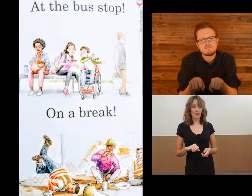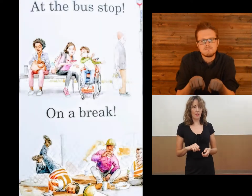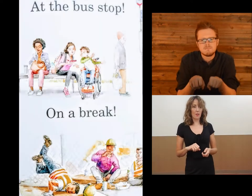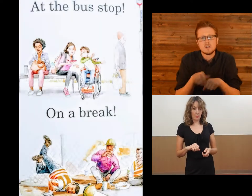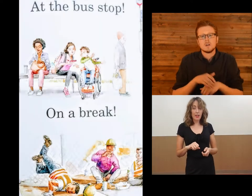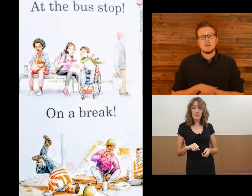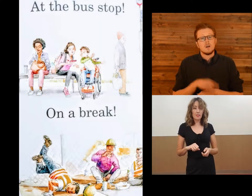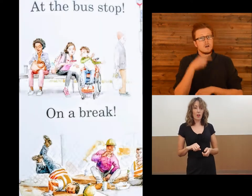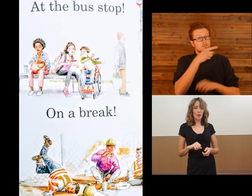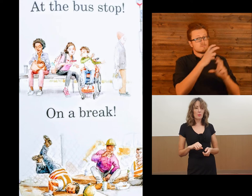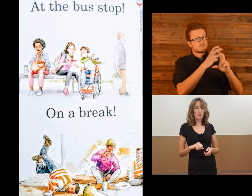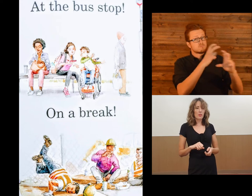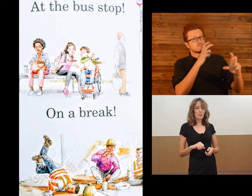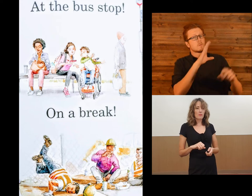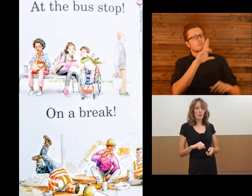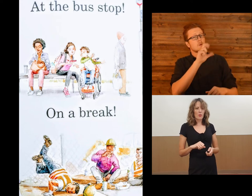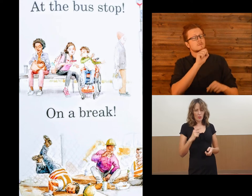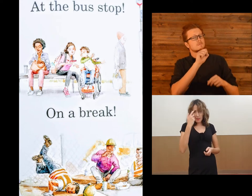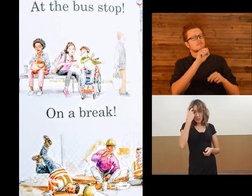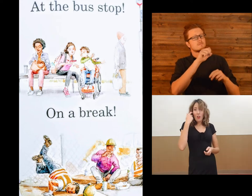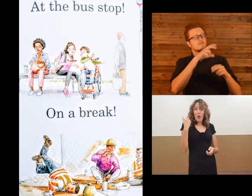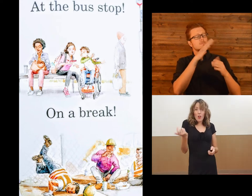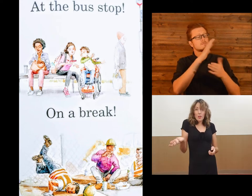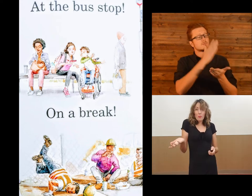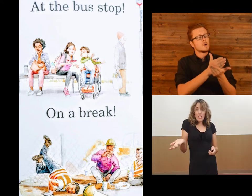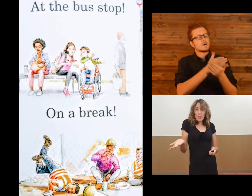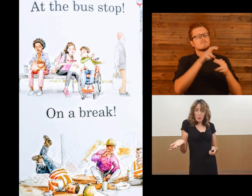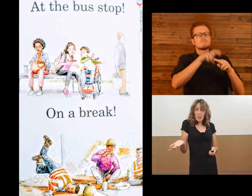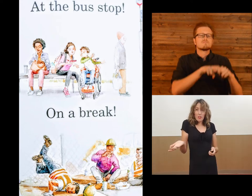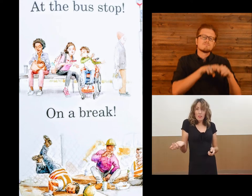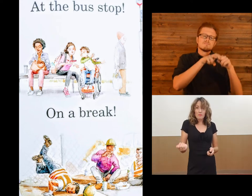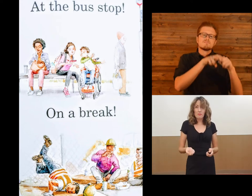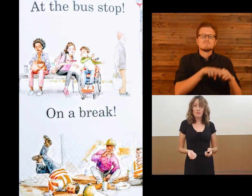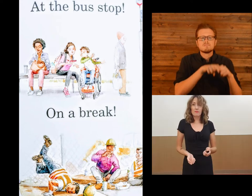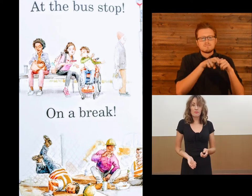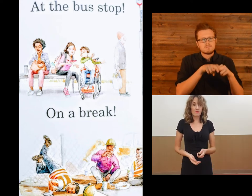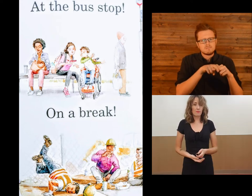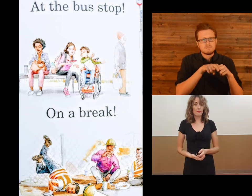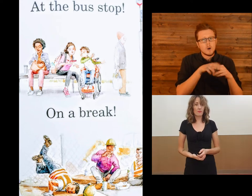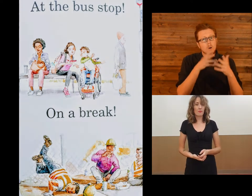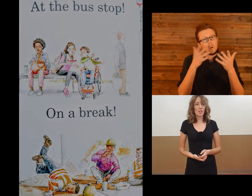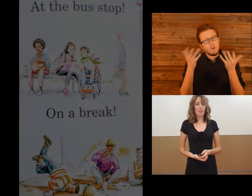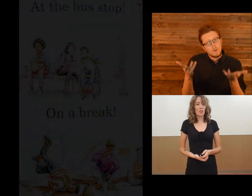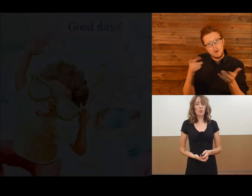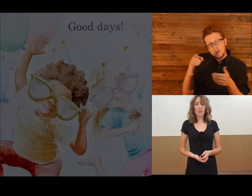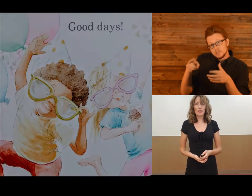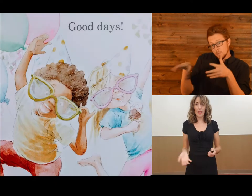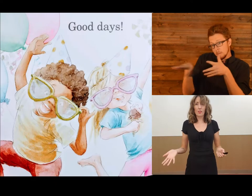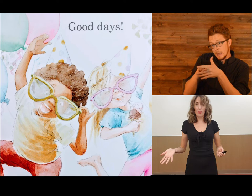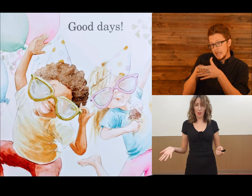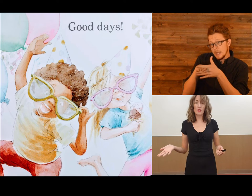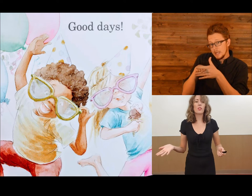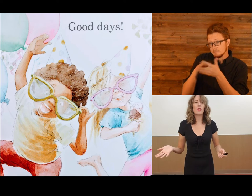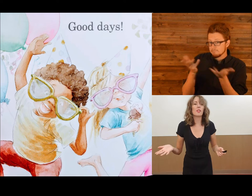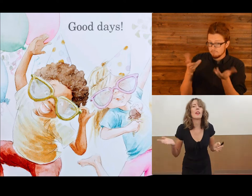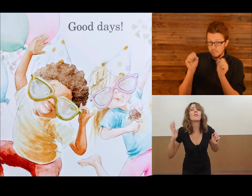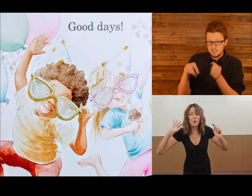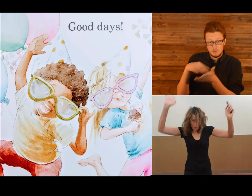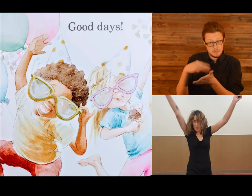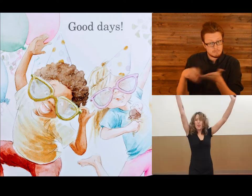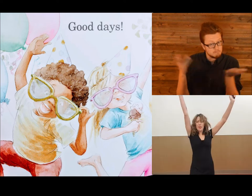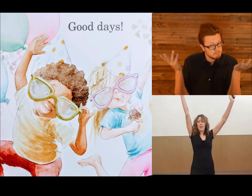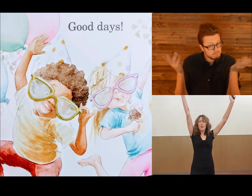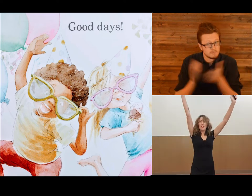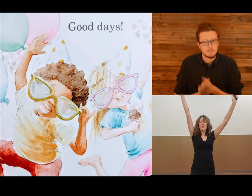At the bus stop. Or even on a break at work. You can dance on good